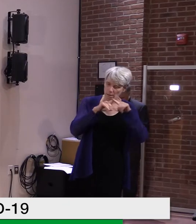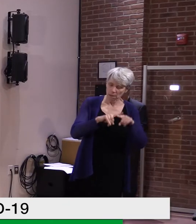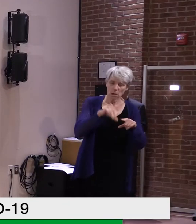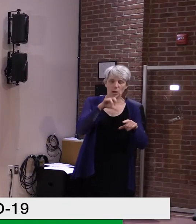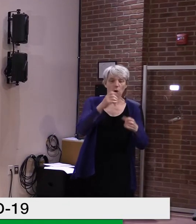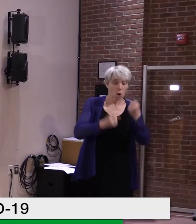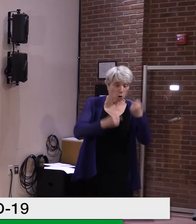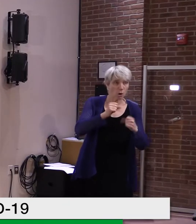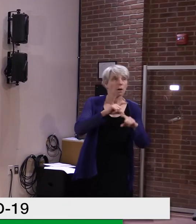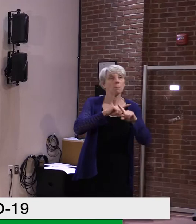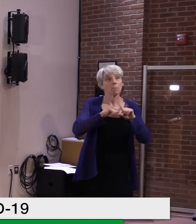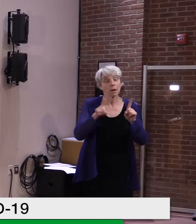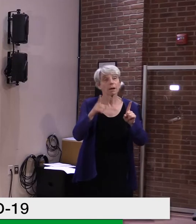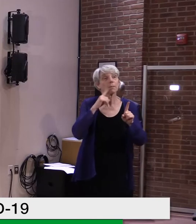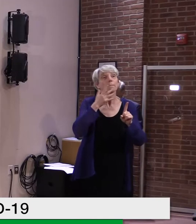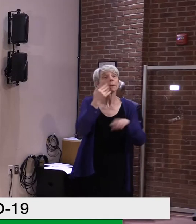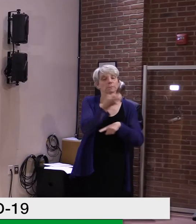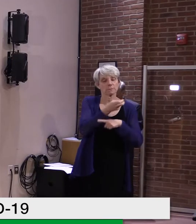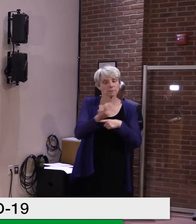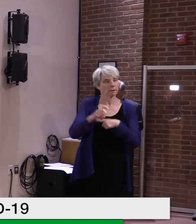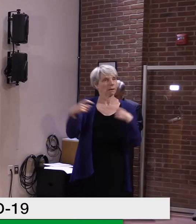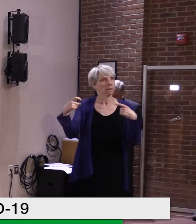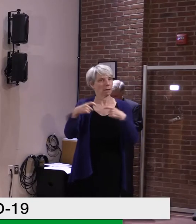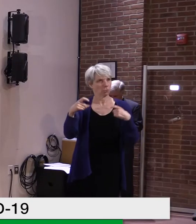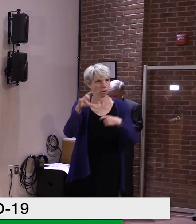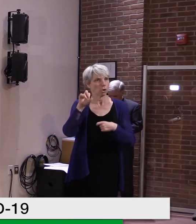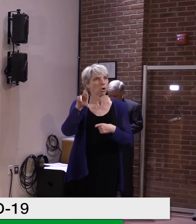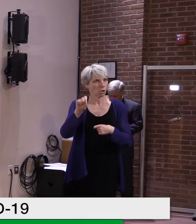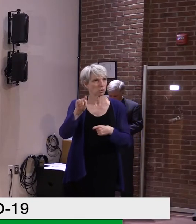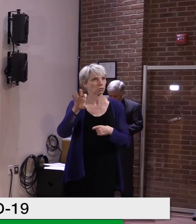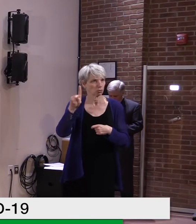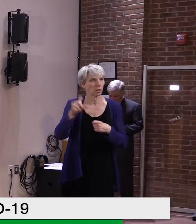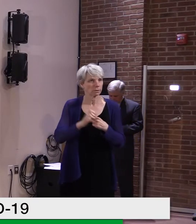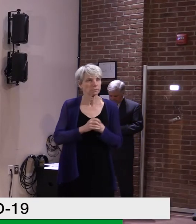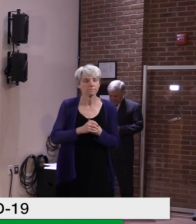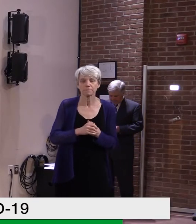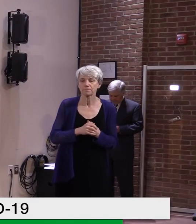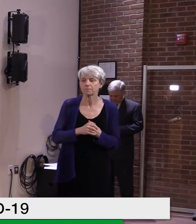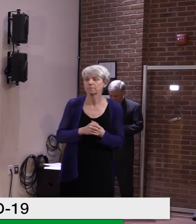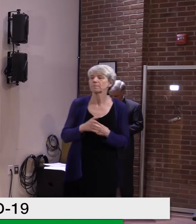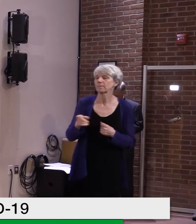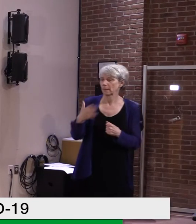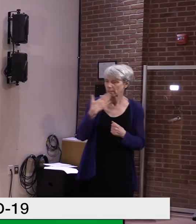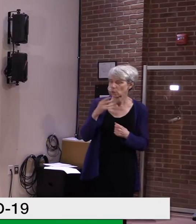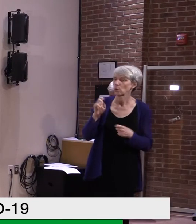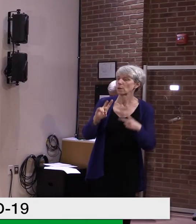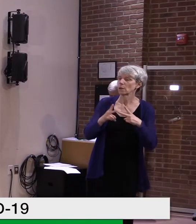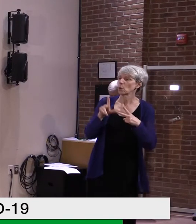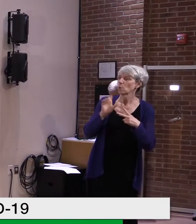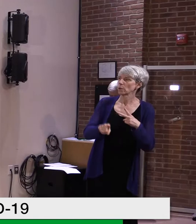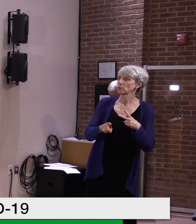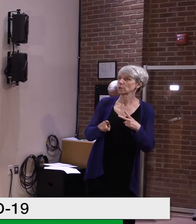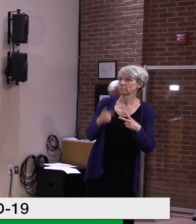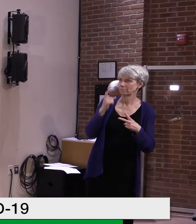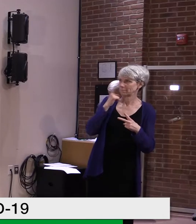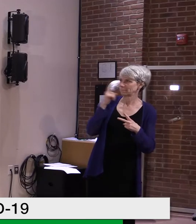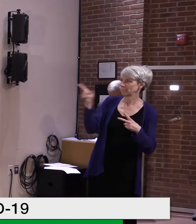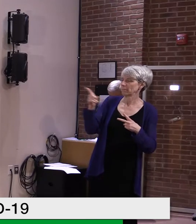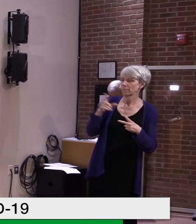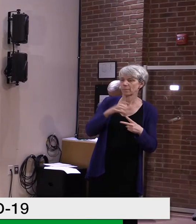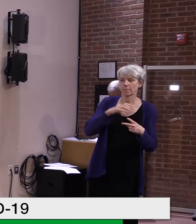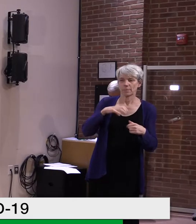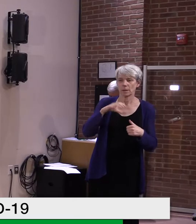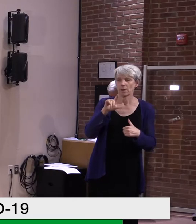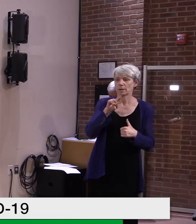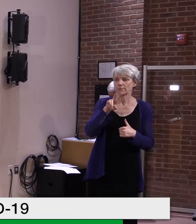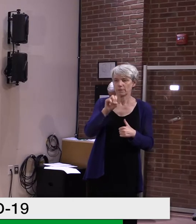Okay. Thank you. Governor, Commissioner Levine said at the beginning of this press conference about vaccination that I think his words